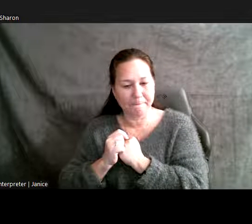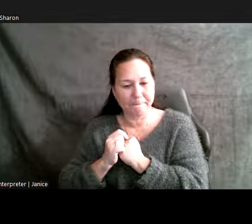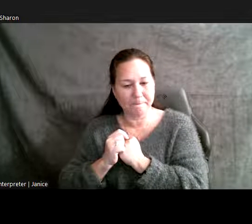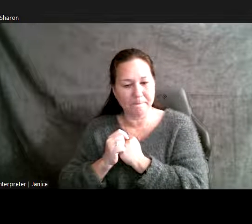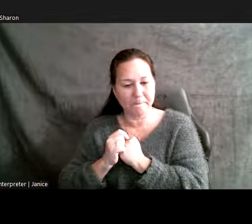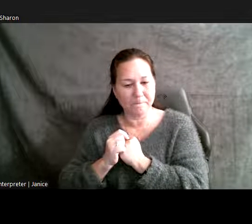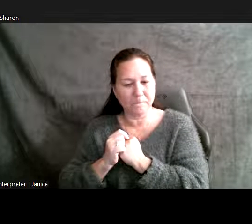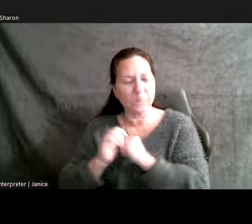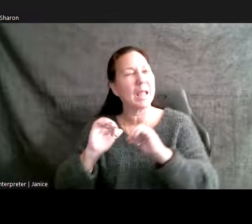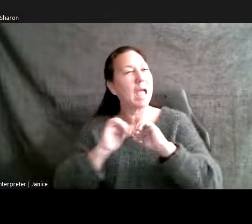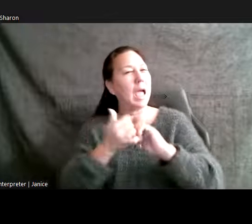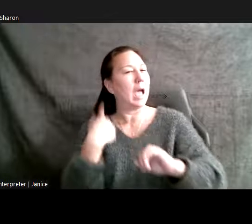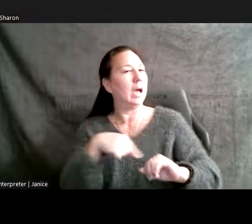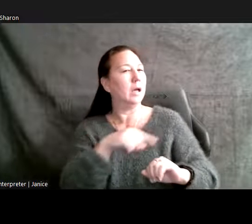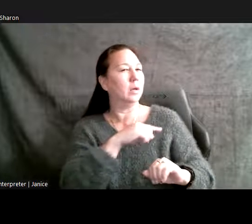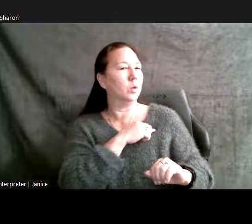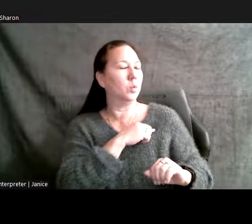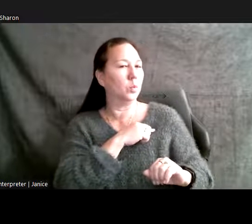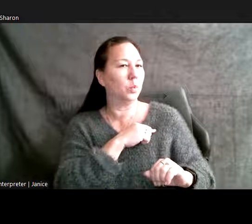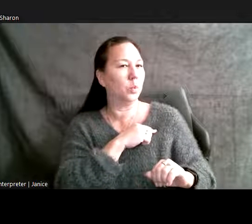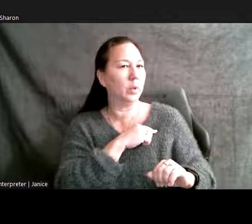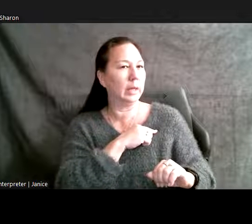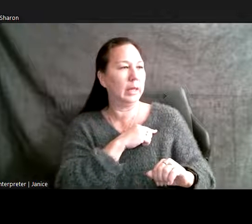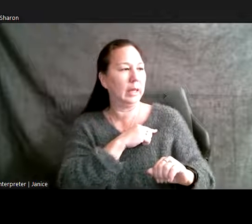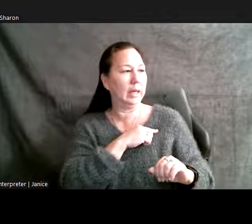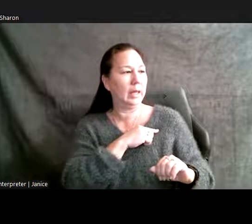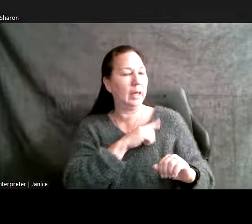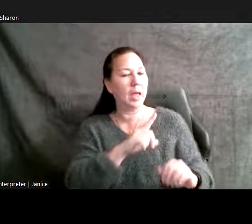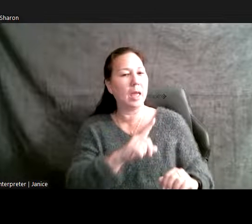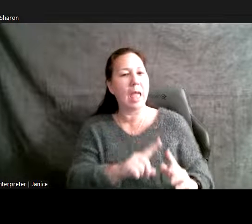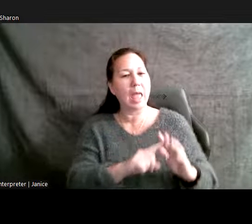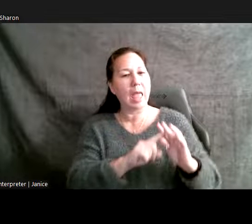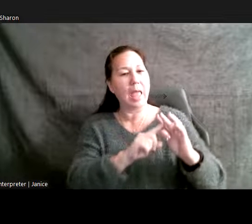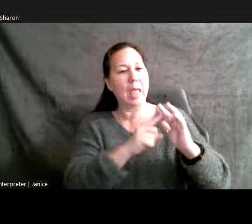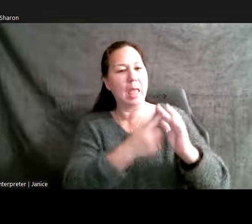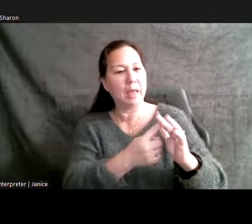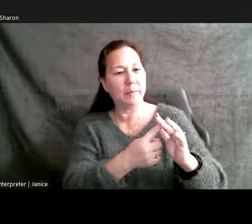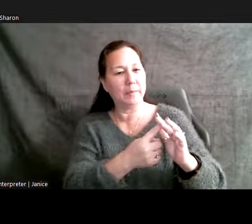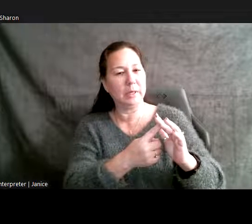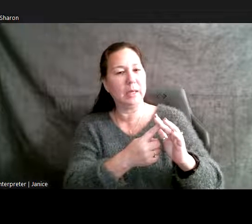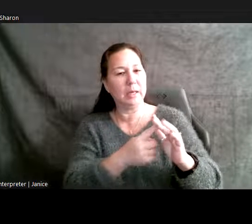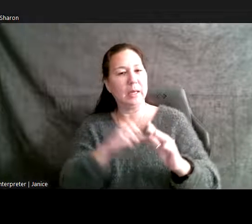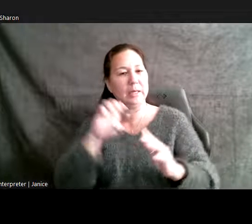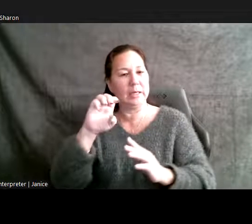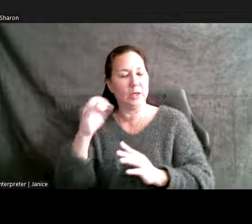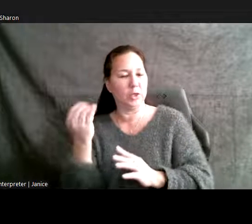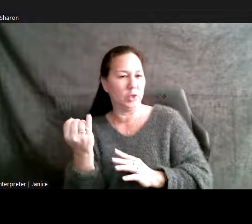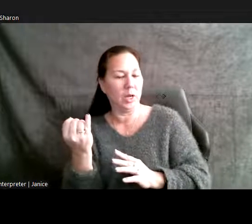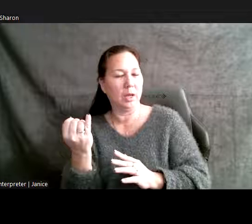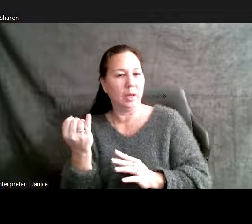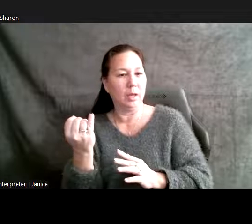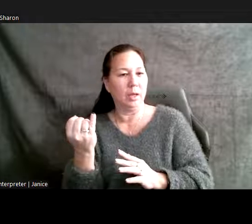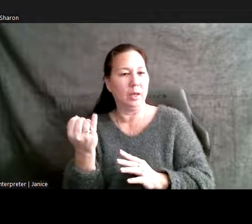practically implement the environmental justice policy definition if a certain population group